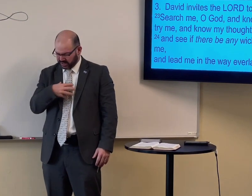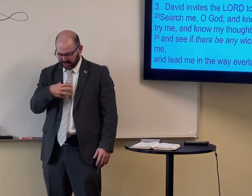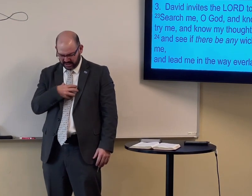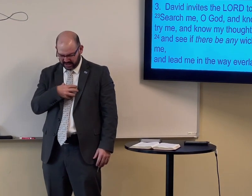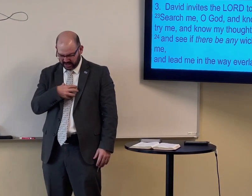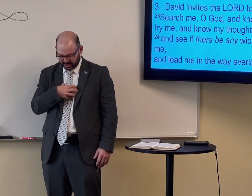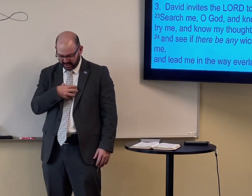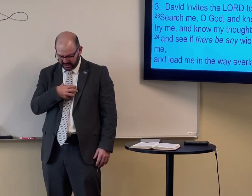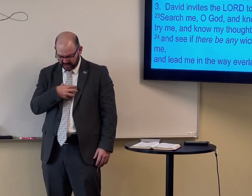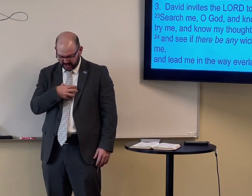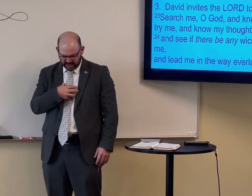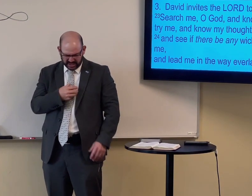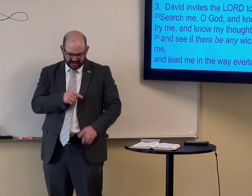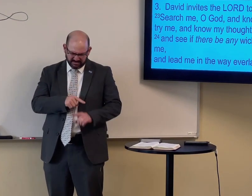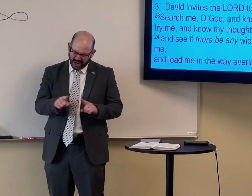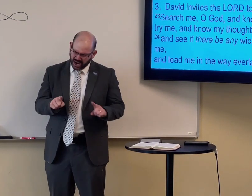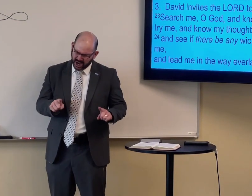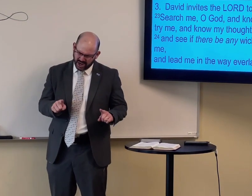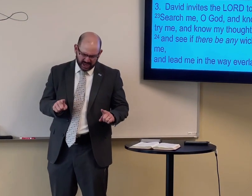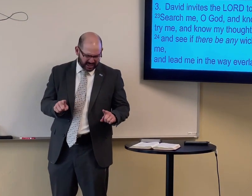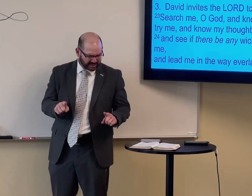I shouldn't complain, God, but